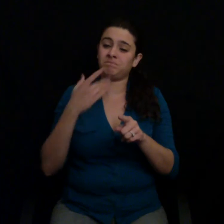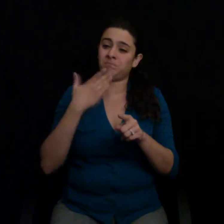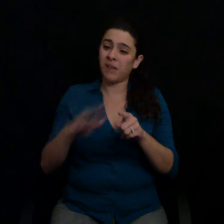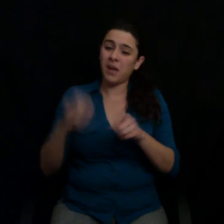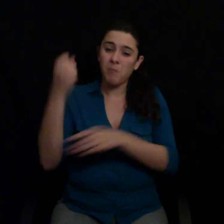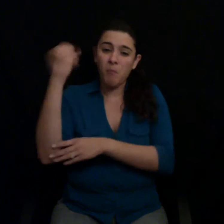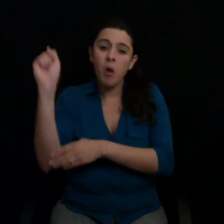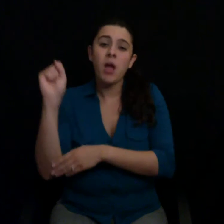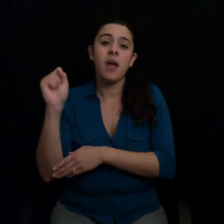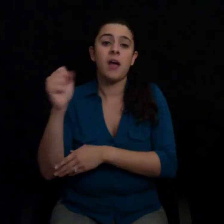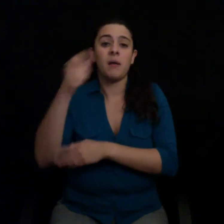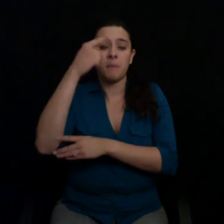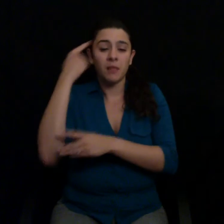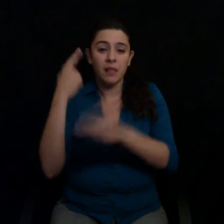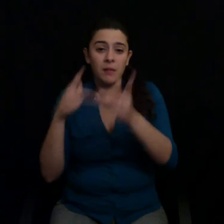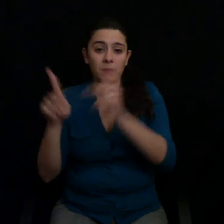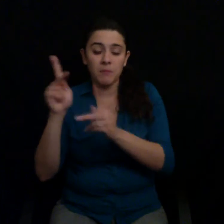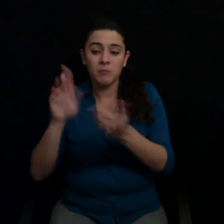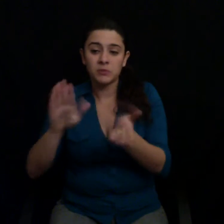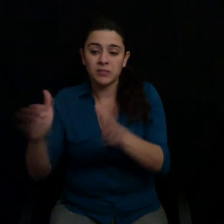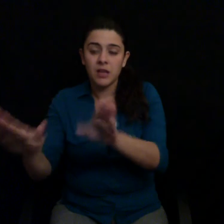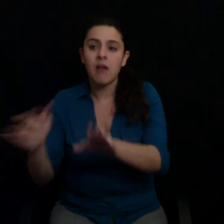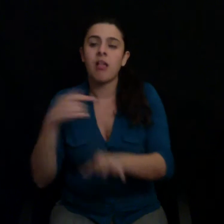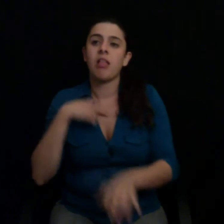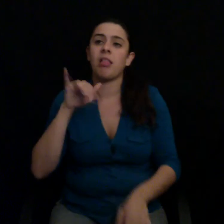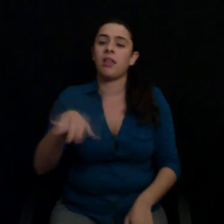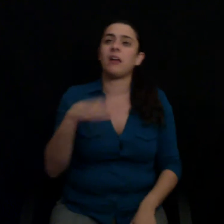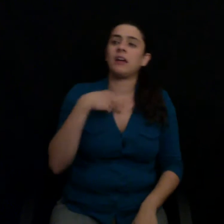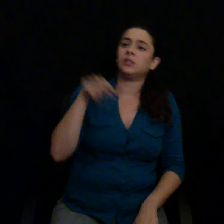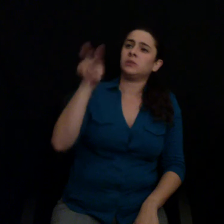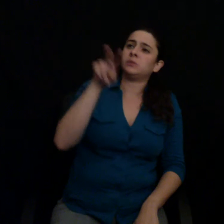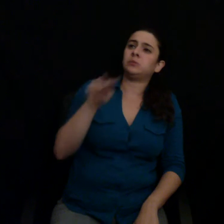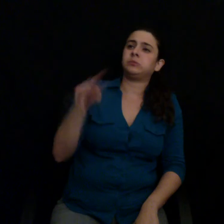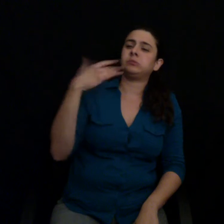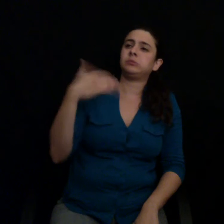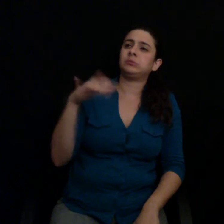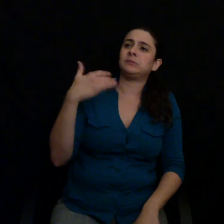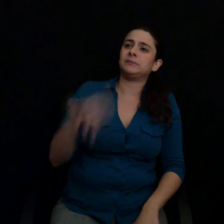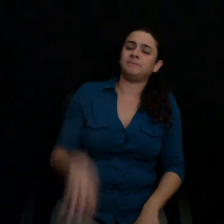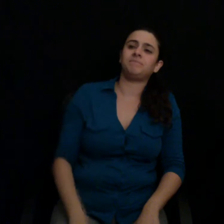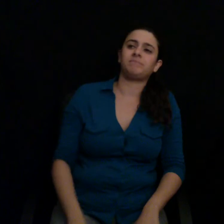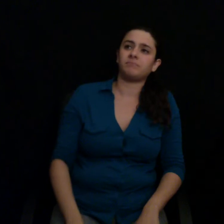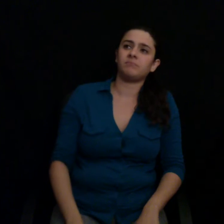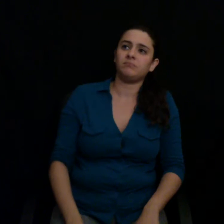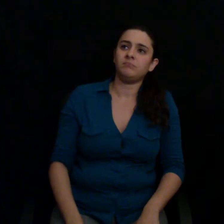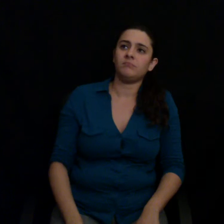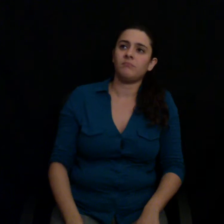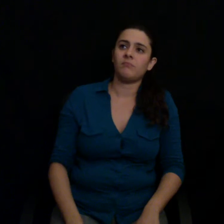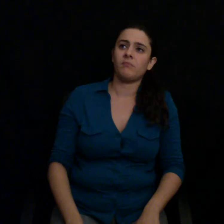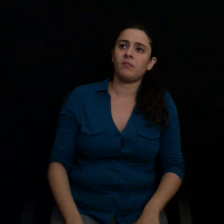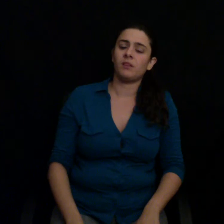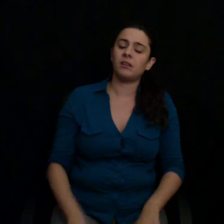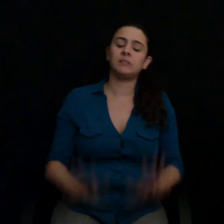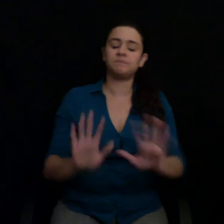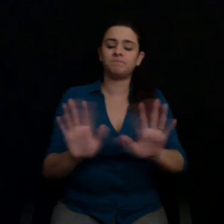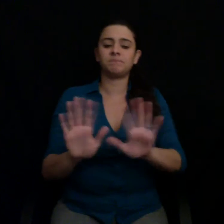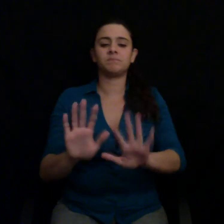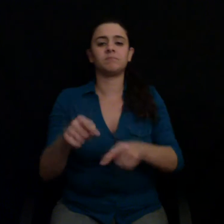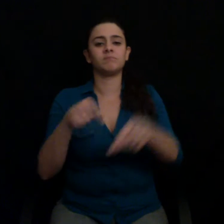discussions unfold online, all over, including Reddit. And I know before I turn this introduction into an entire